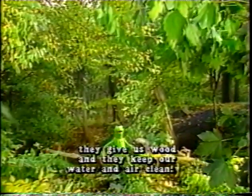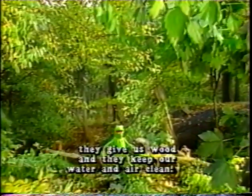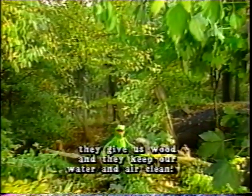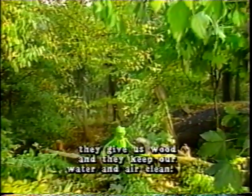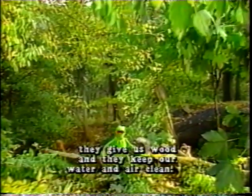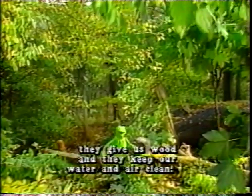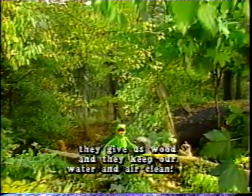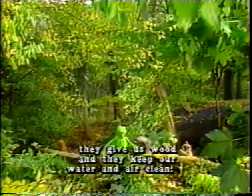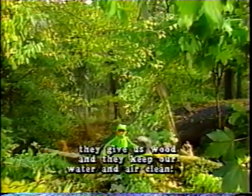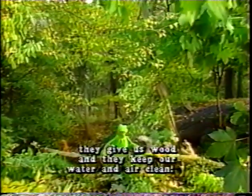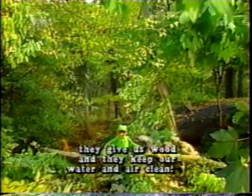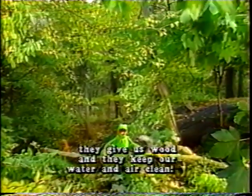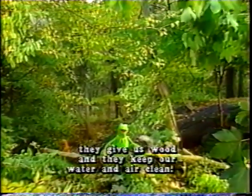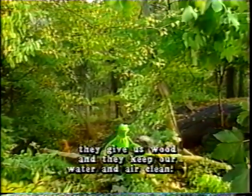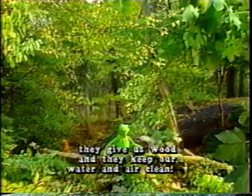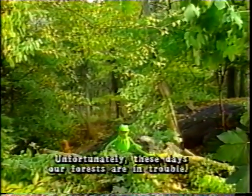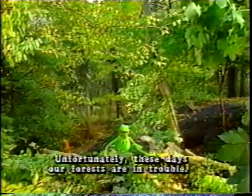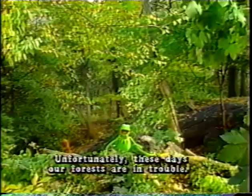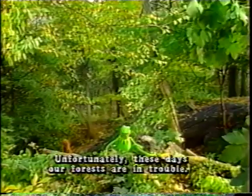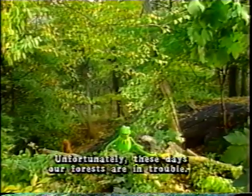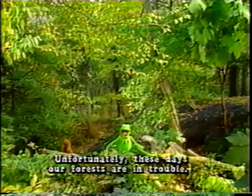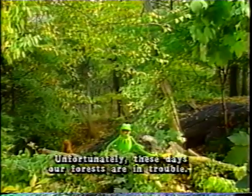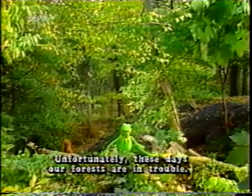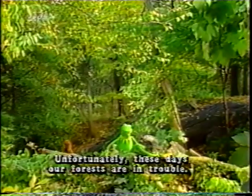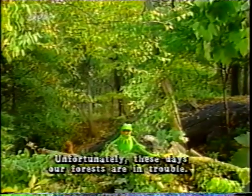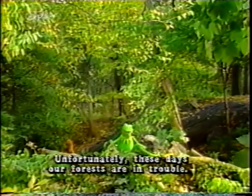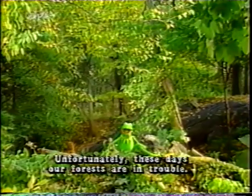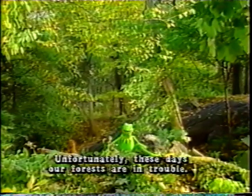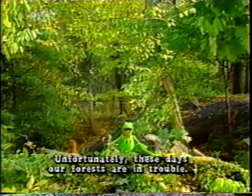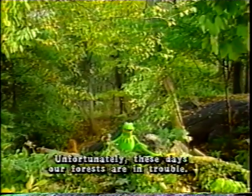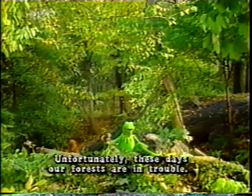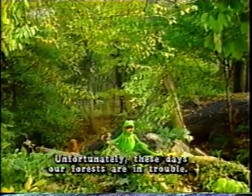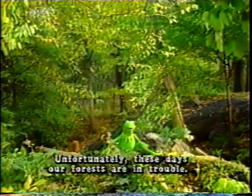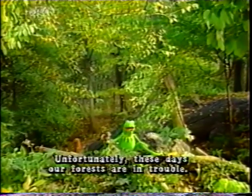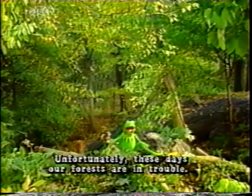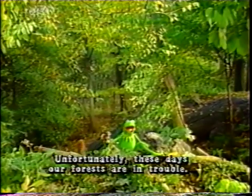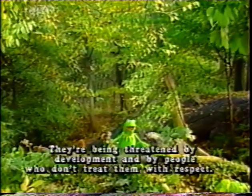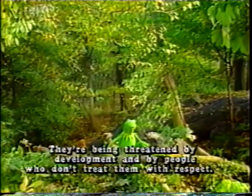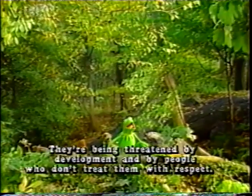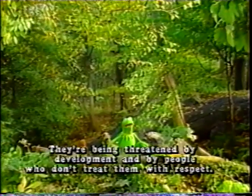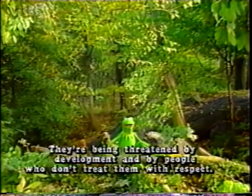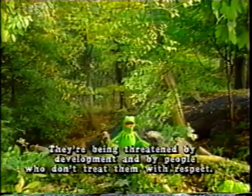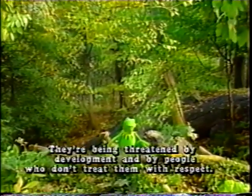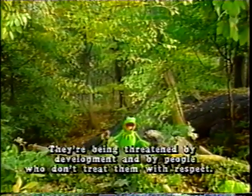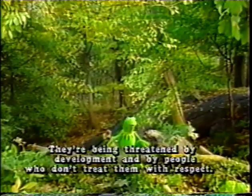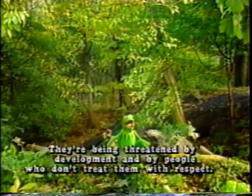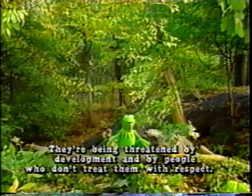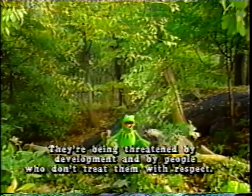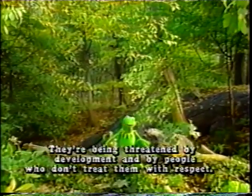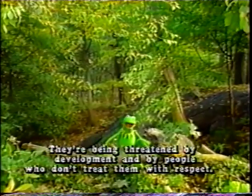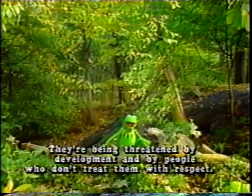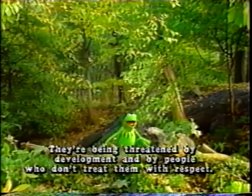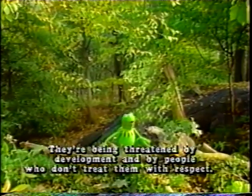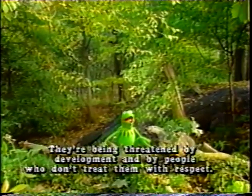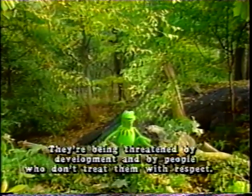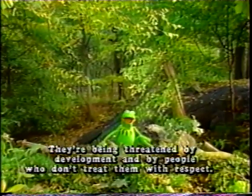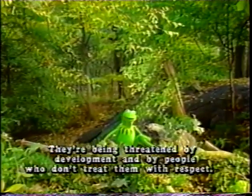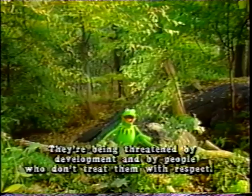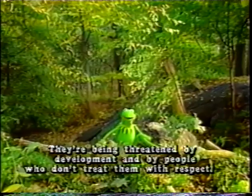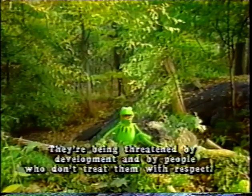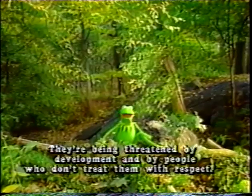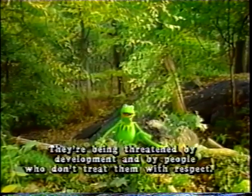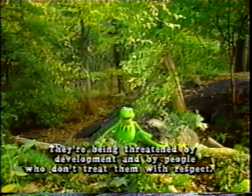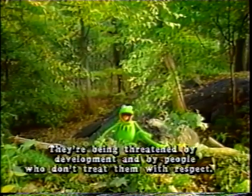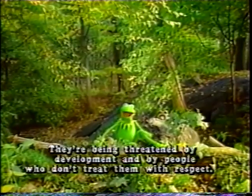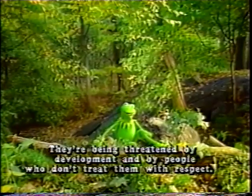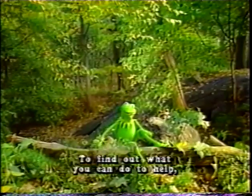wood, and they keep our water and air clean. Unfortunately, these days our forests are in trouble. They're being threatened by development and people who don't